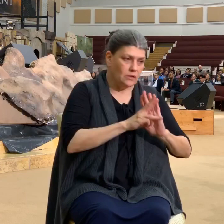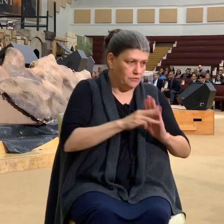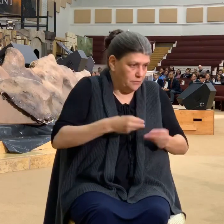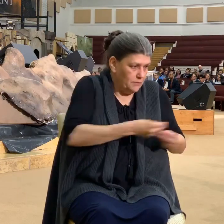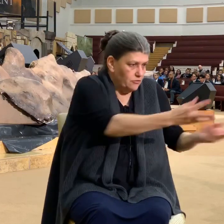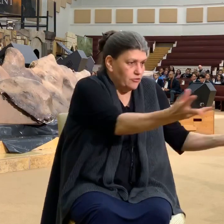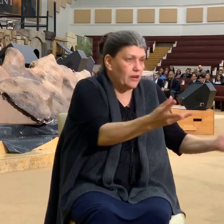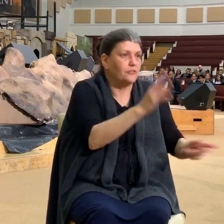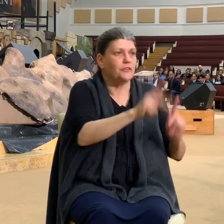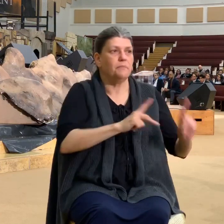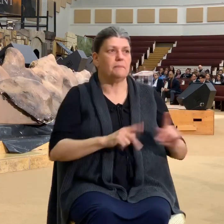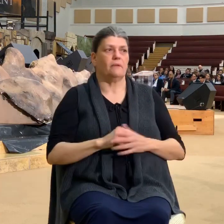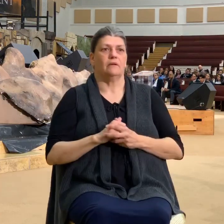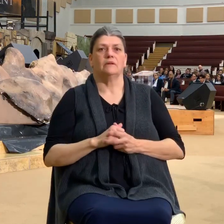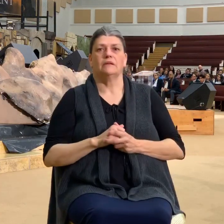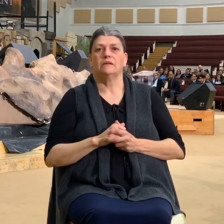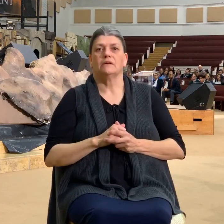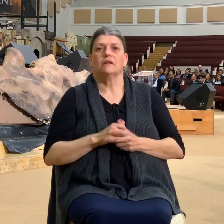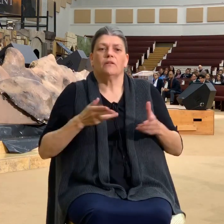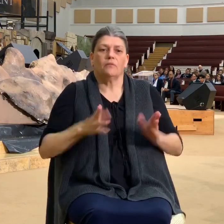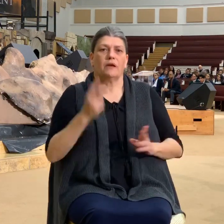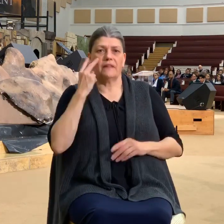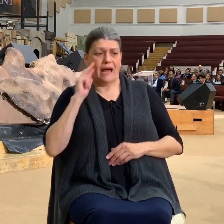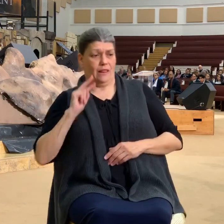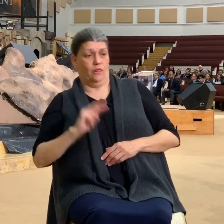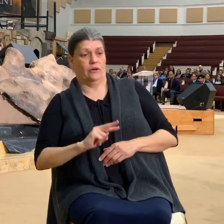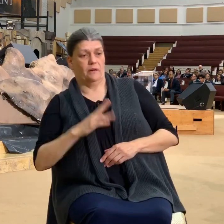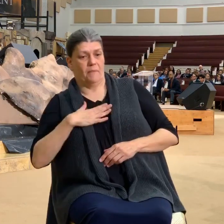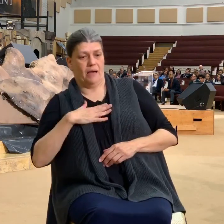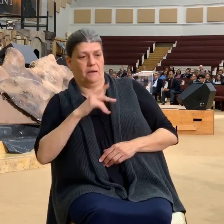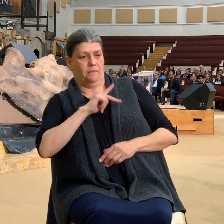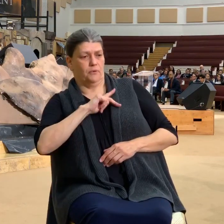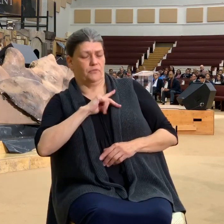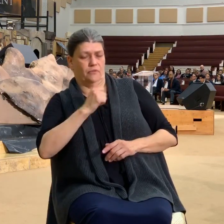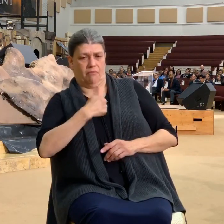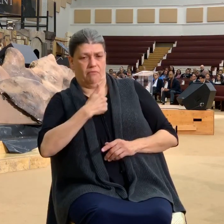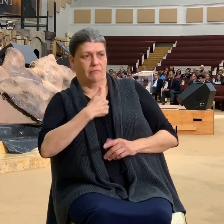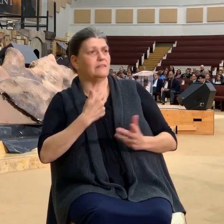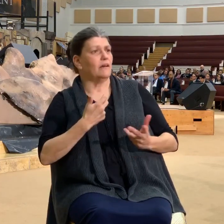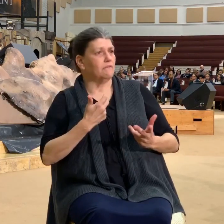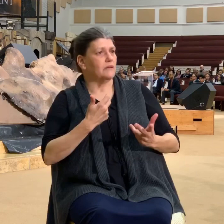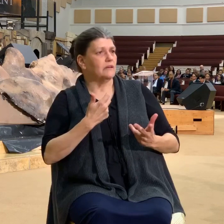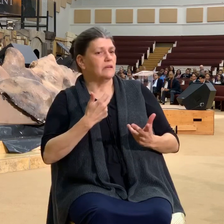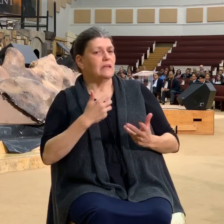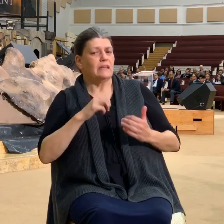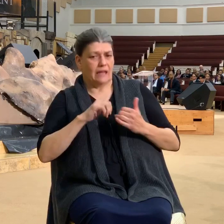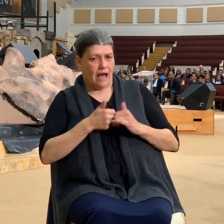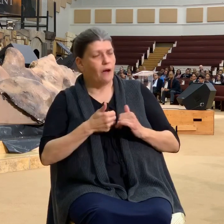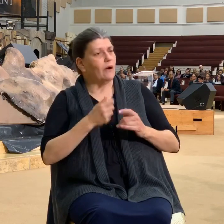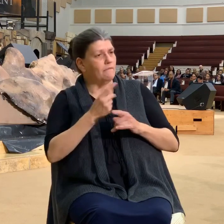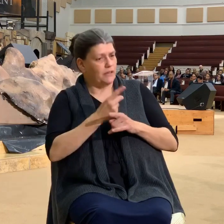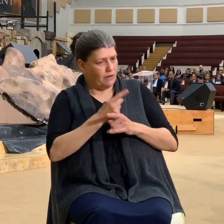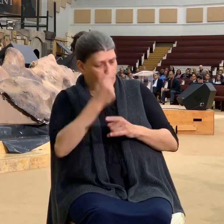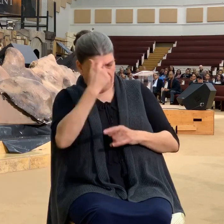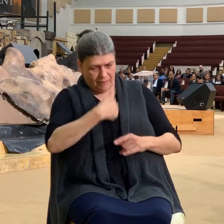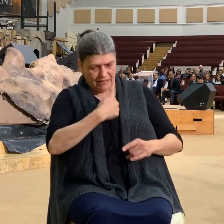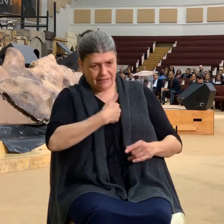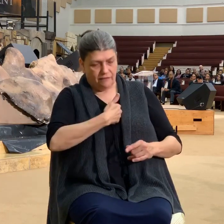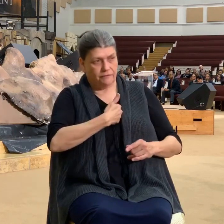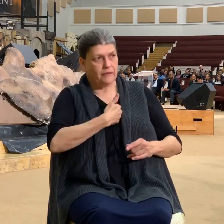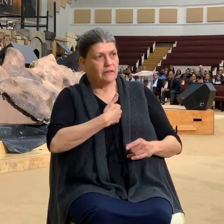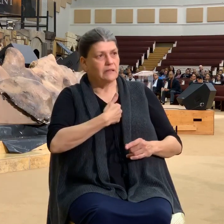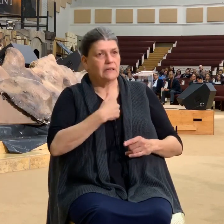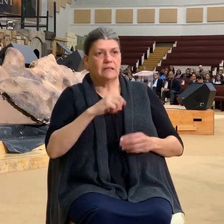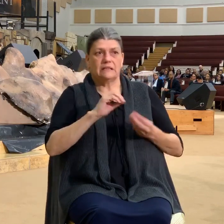people. So the way I look at it in my personal life, this is the way I figure it out for me. Number one, I